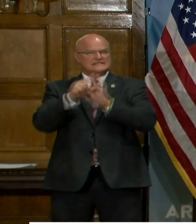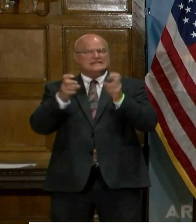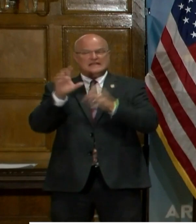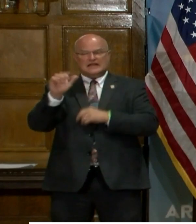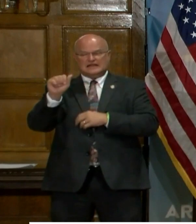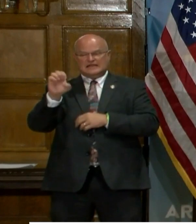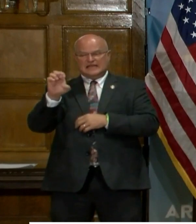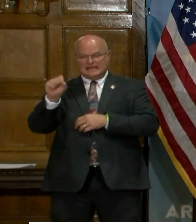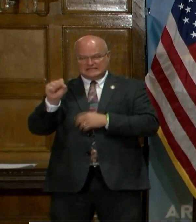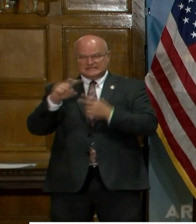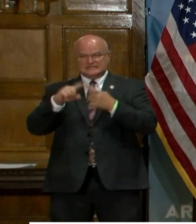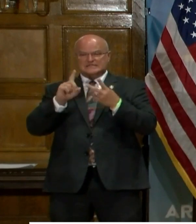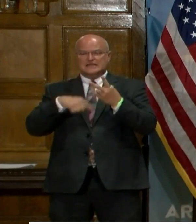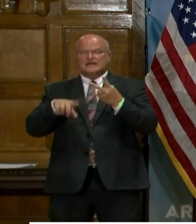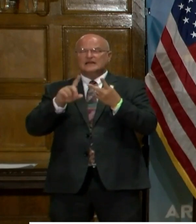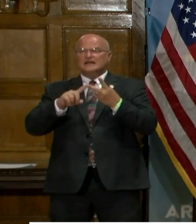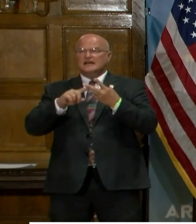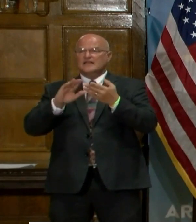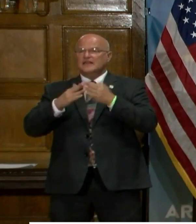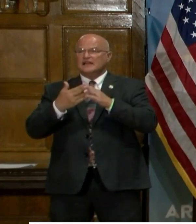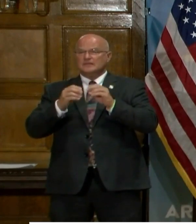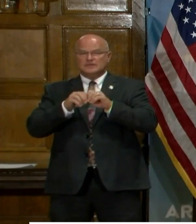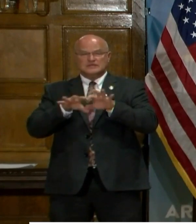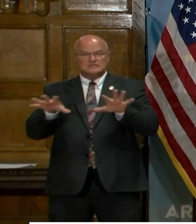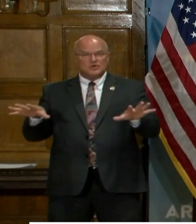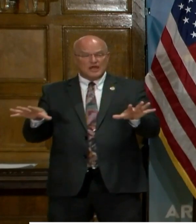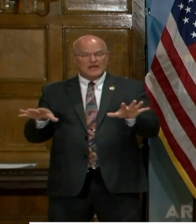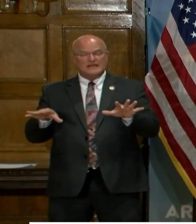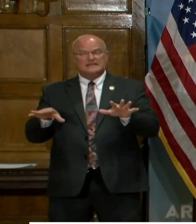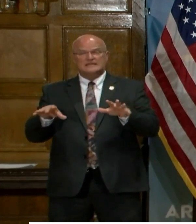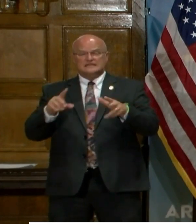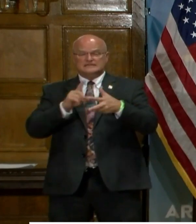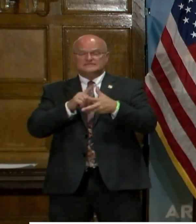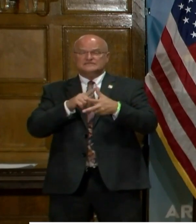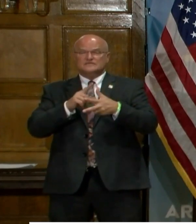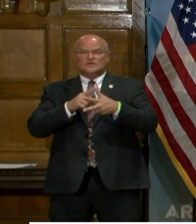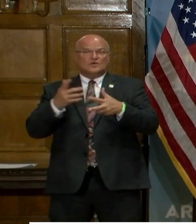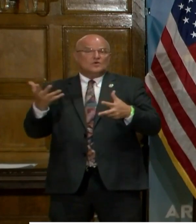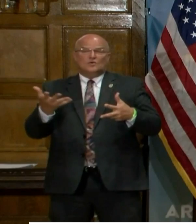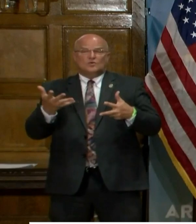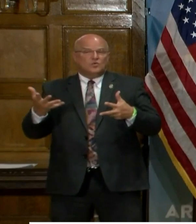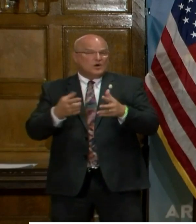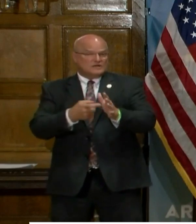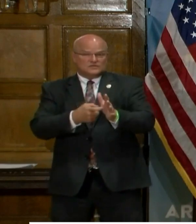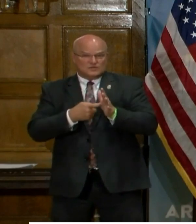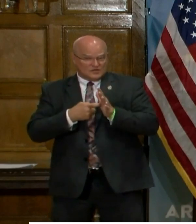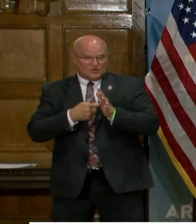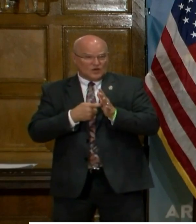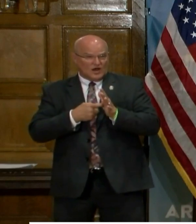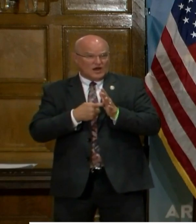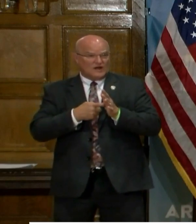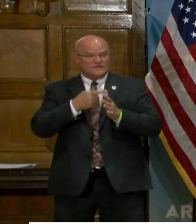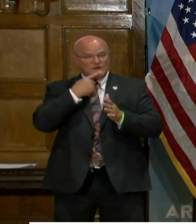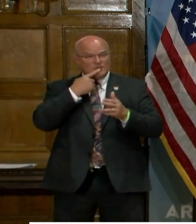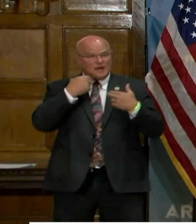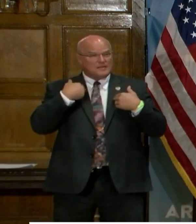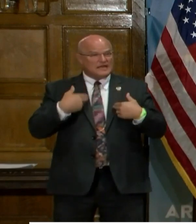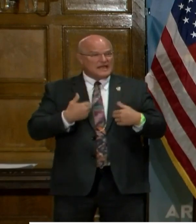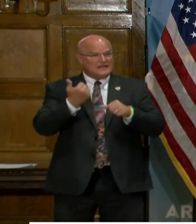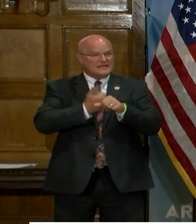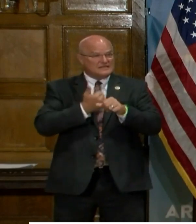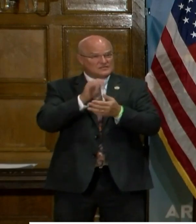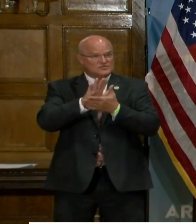our cases, in terms of the community spread, in terms of what's required for public health in